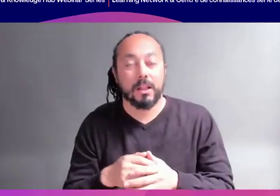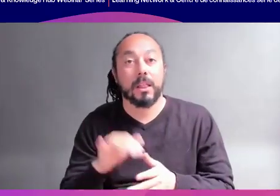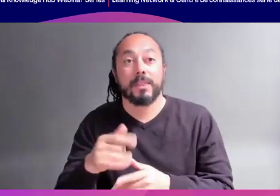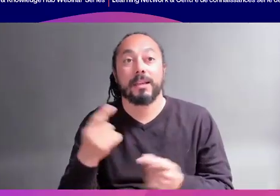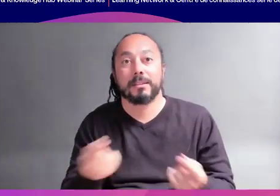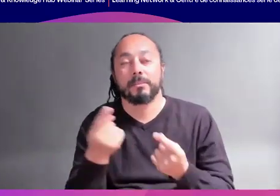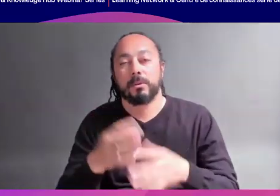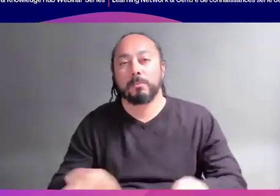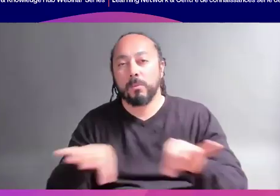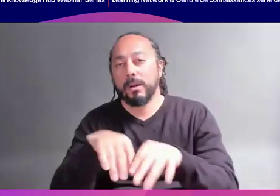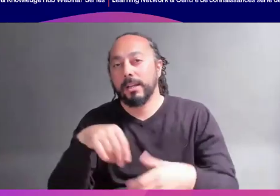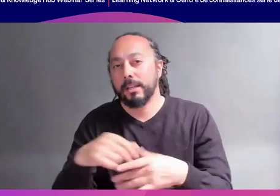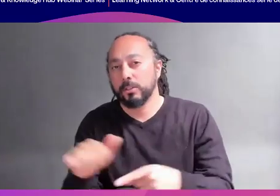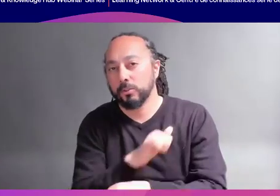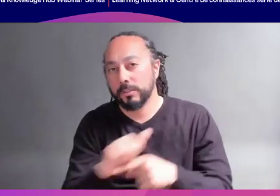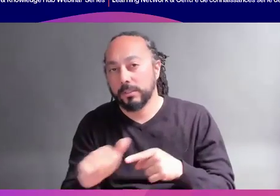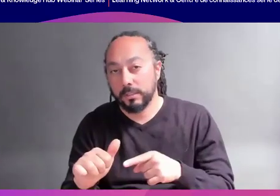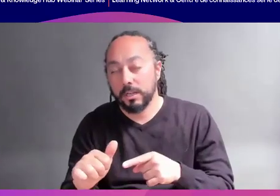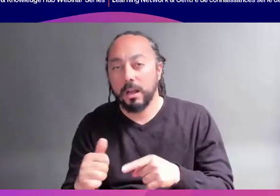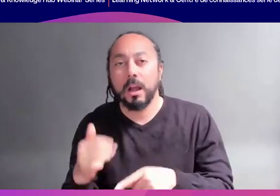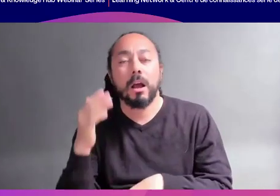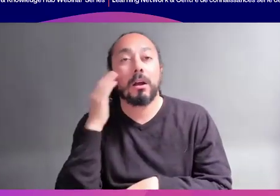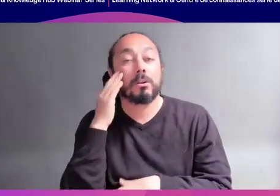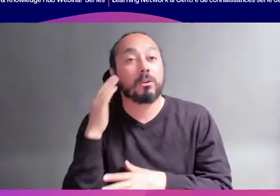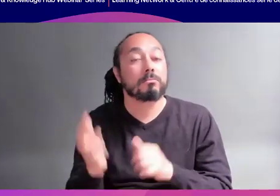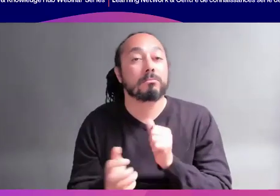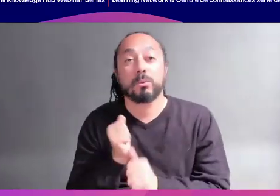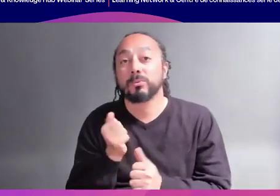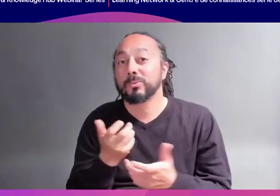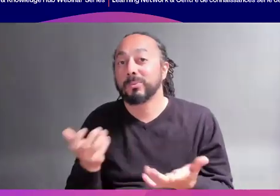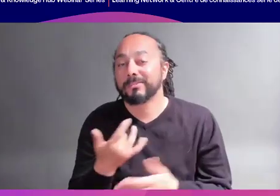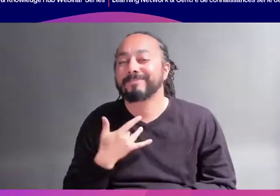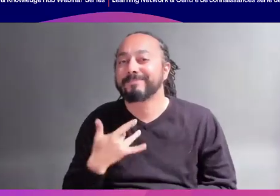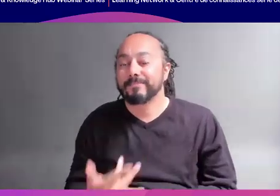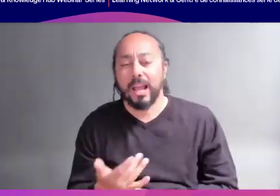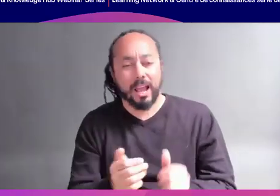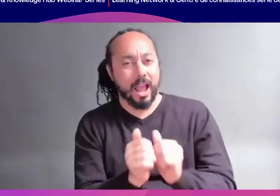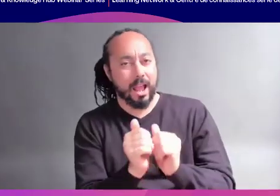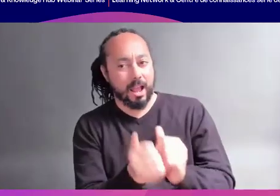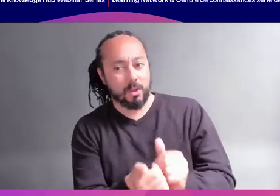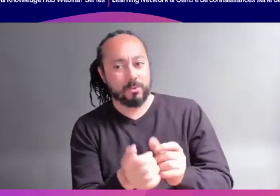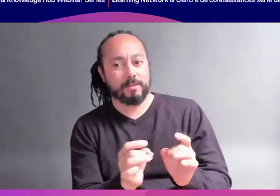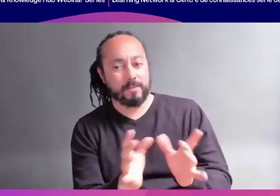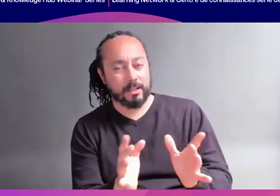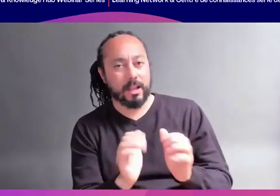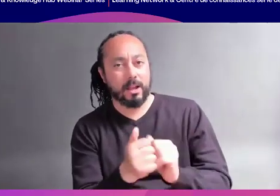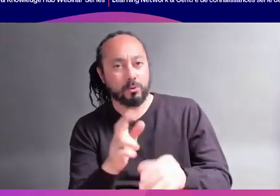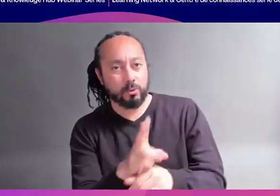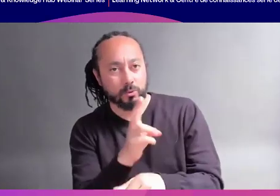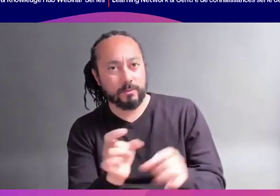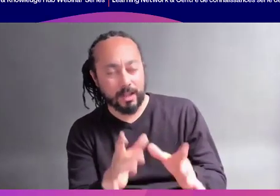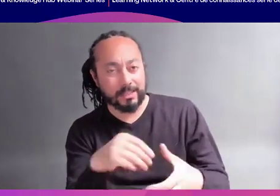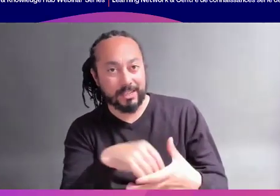in the training. I know that largely we're dealing with, their use of violence in this particular group,